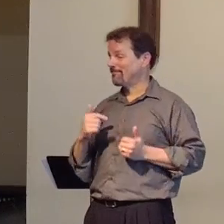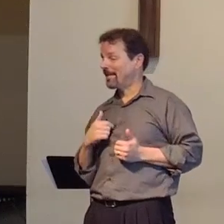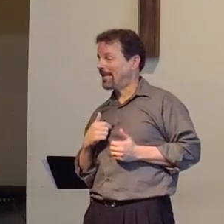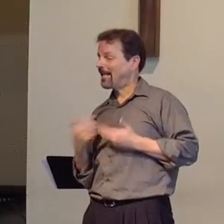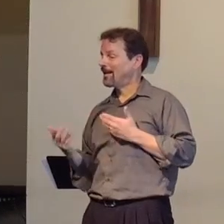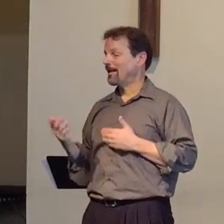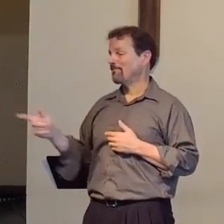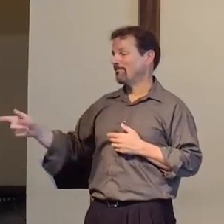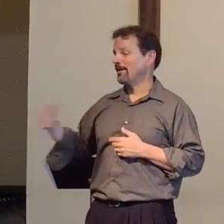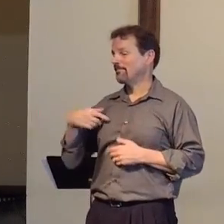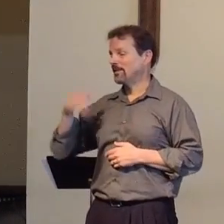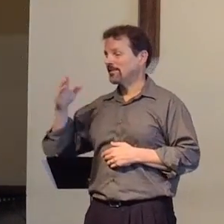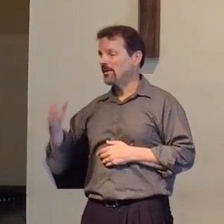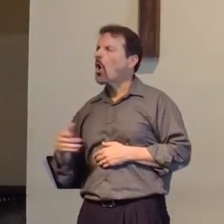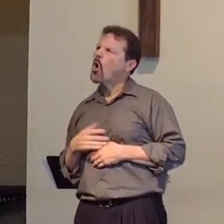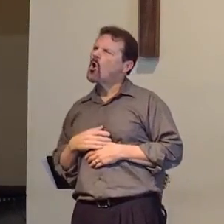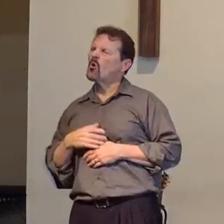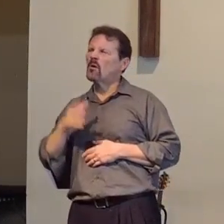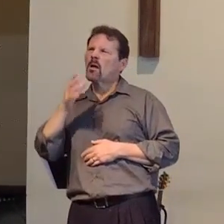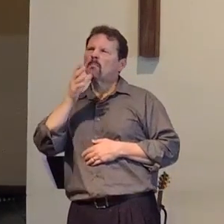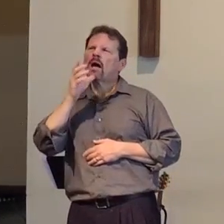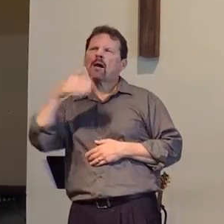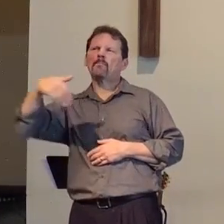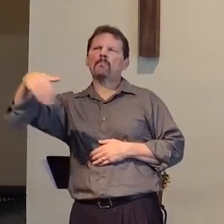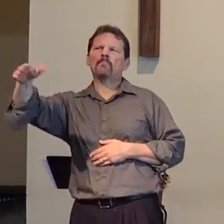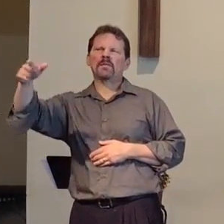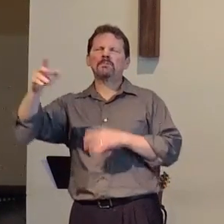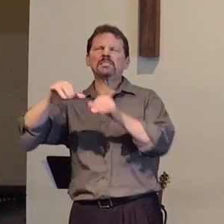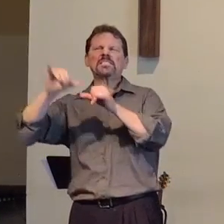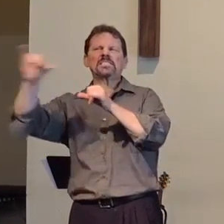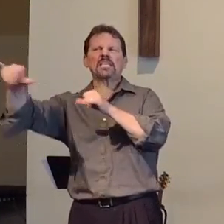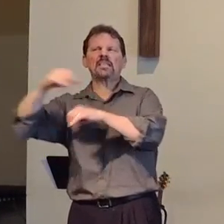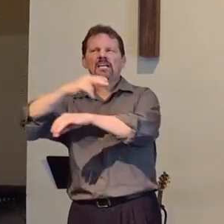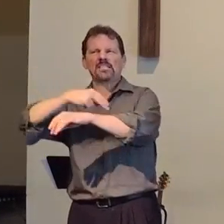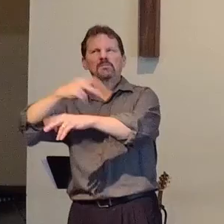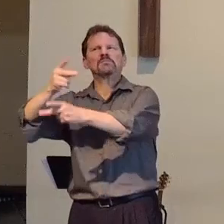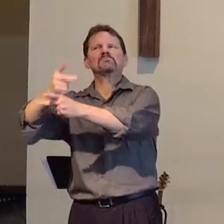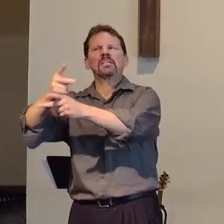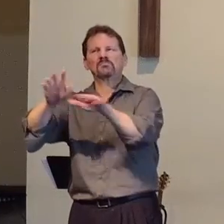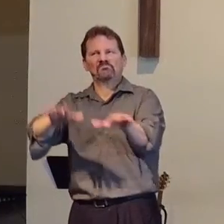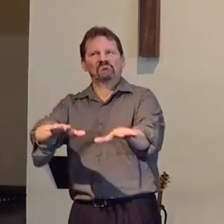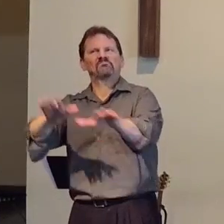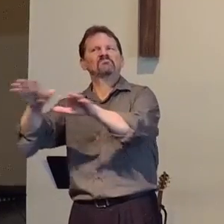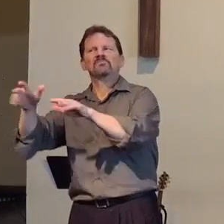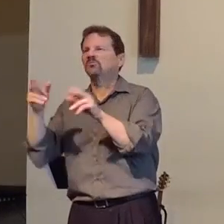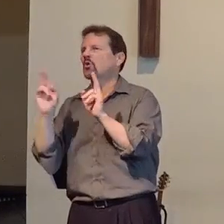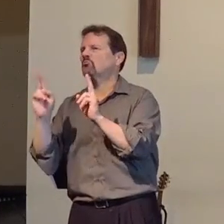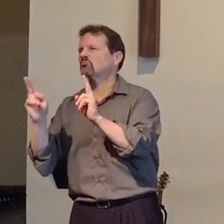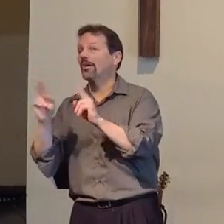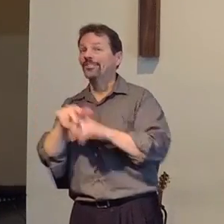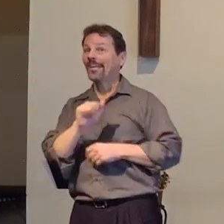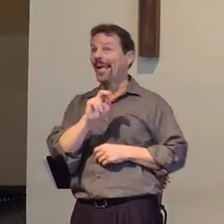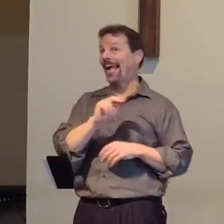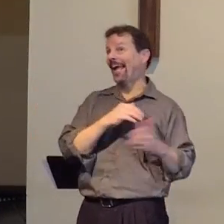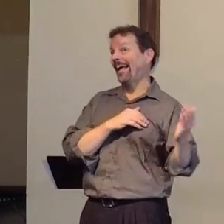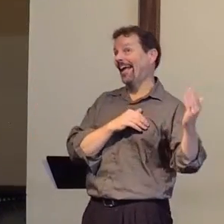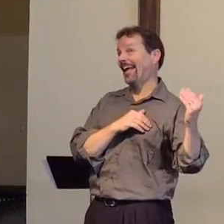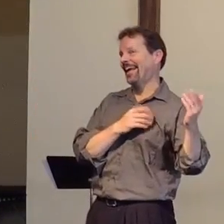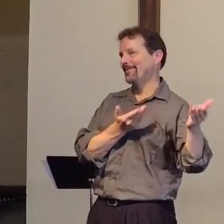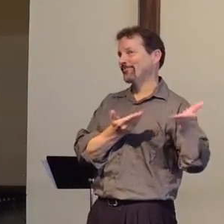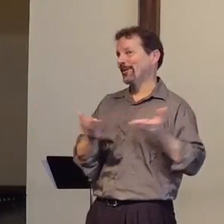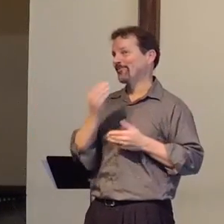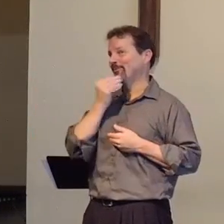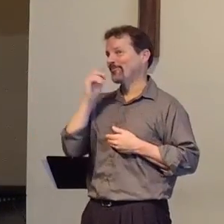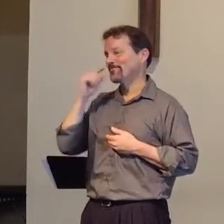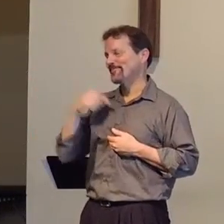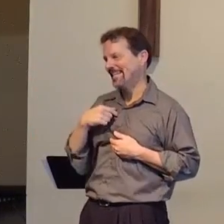have suggested, maybe, Mom, you should spend a little longer in the hospital because a couple more meals from Miss Ann's not a bad idea.